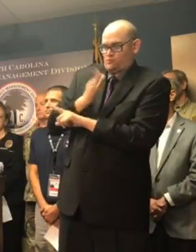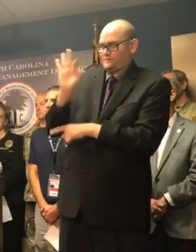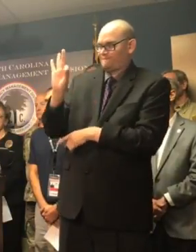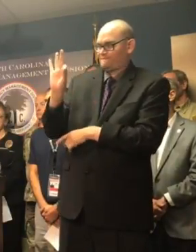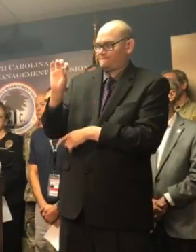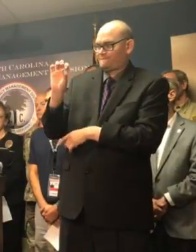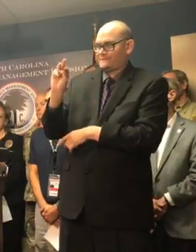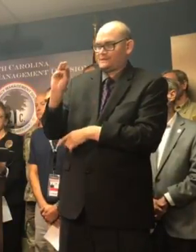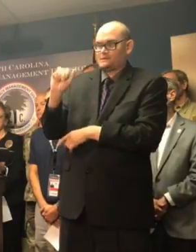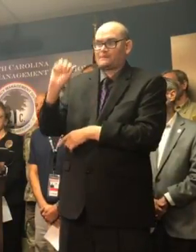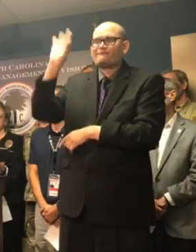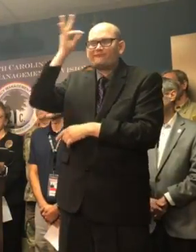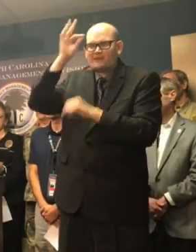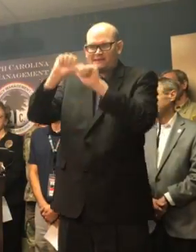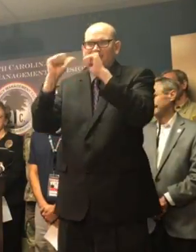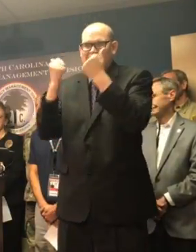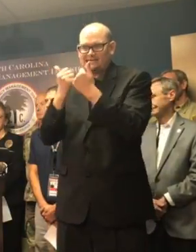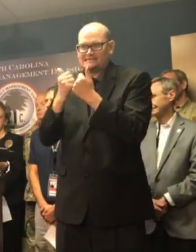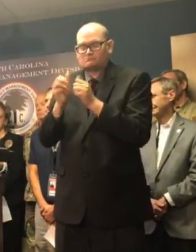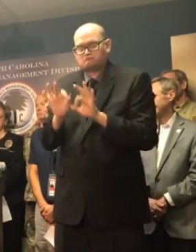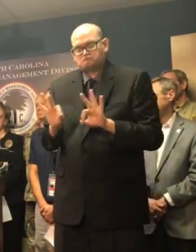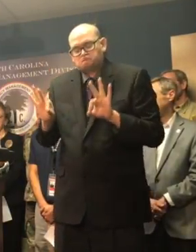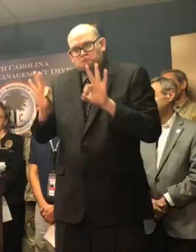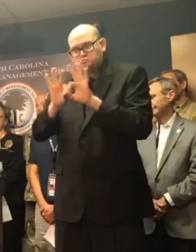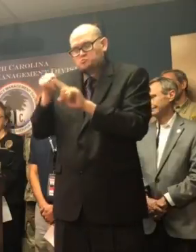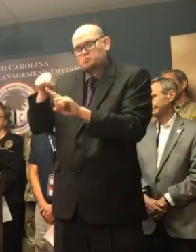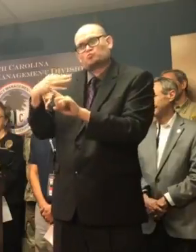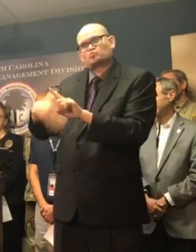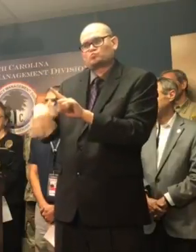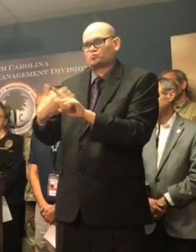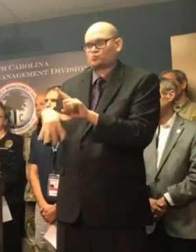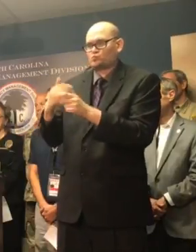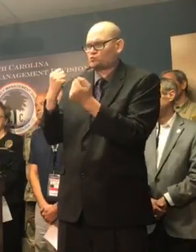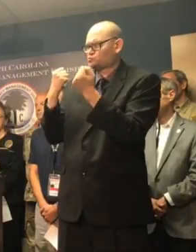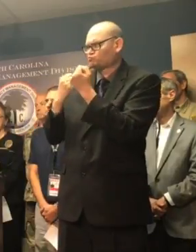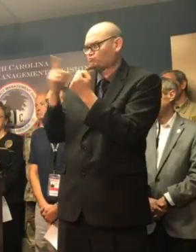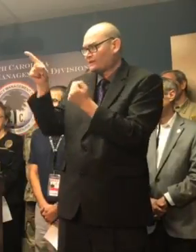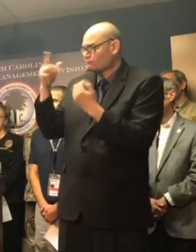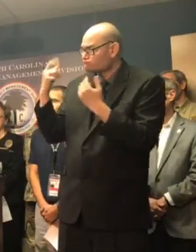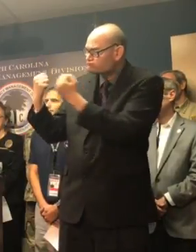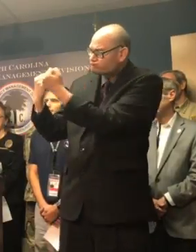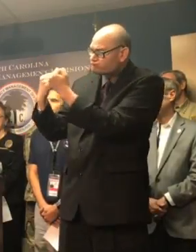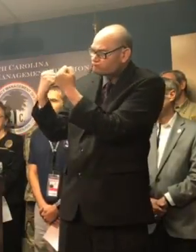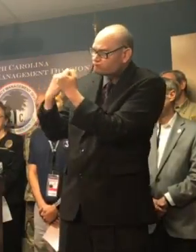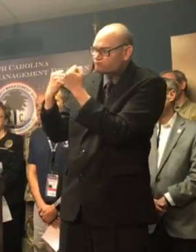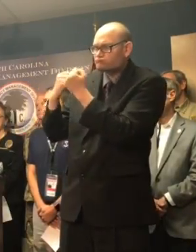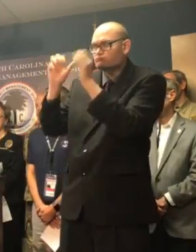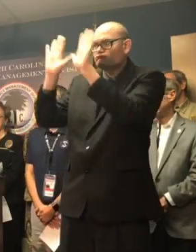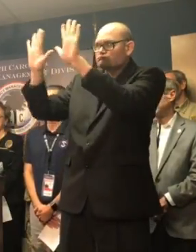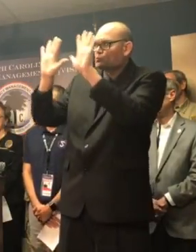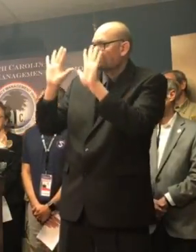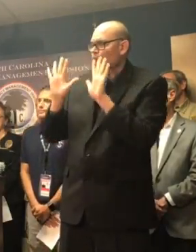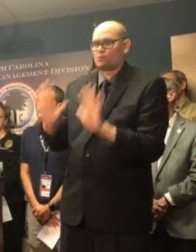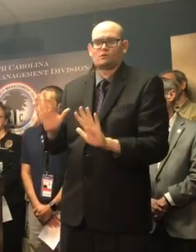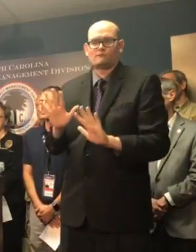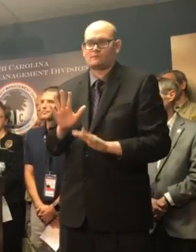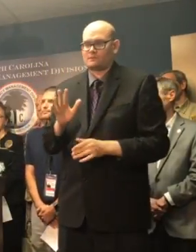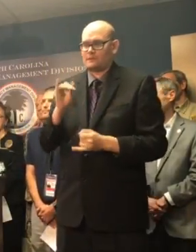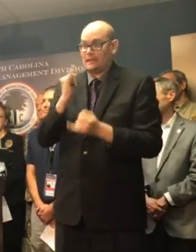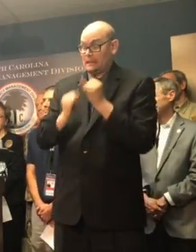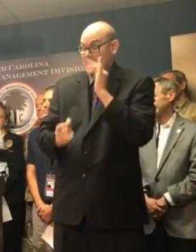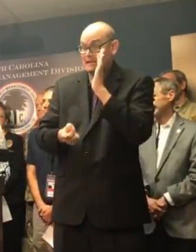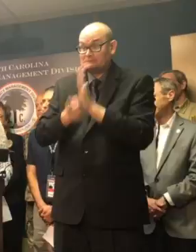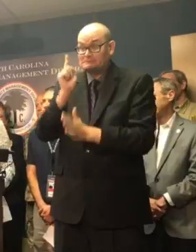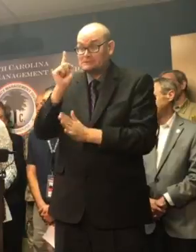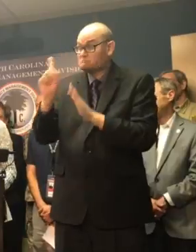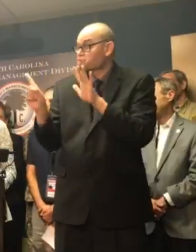that, it's basically our support system for making sure we're doing our job, and anything that comes up last minute that we don't have, they're kind